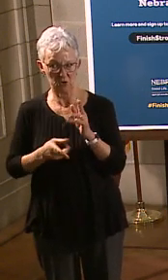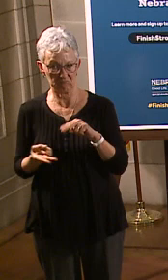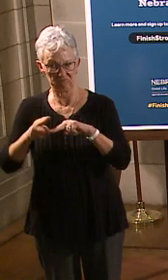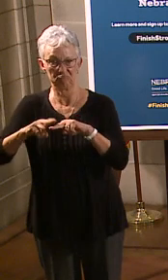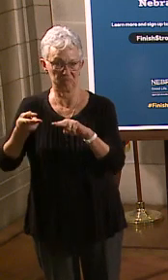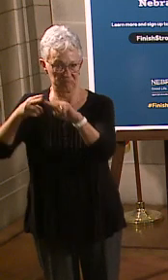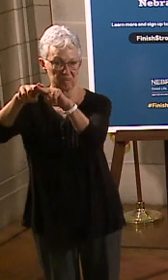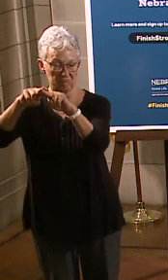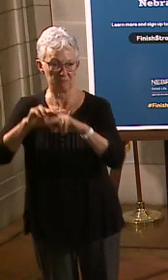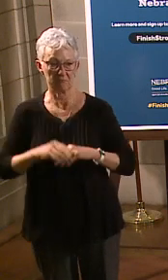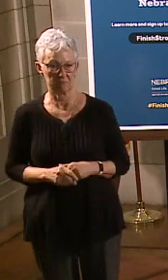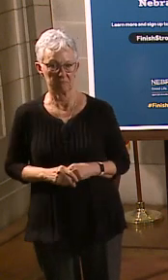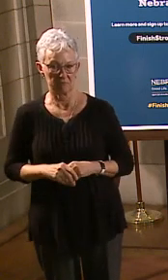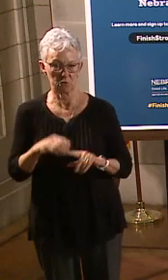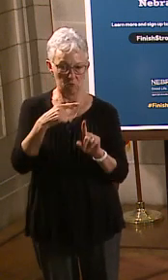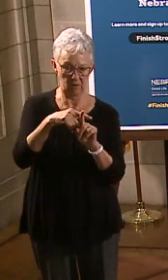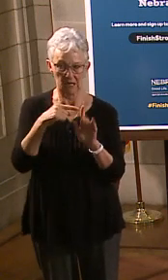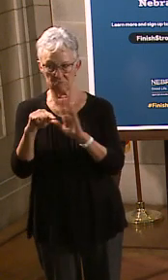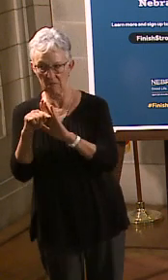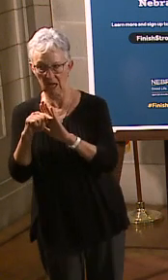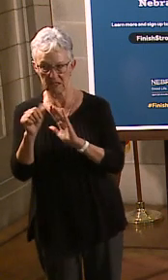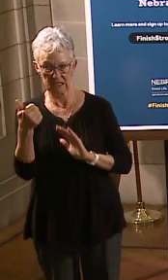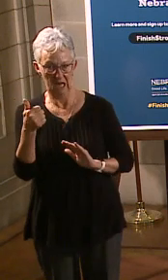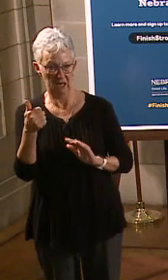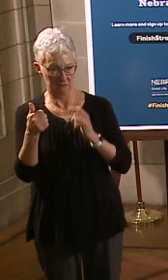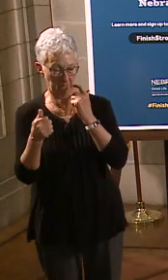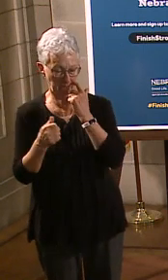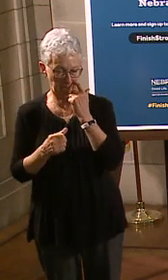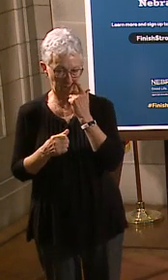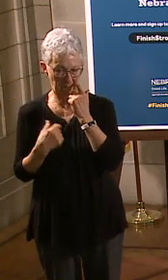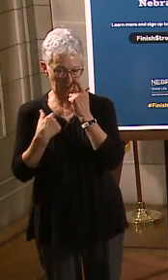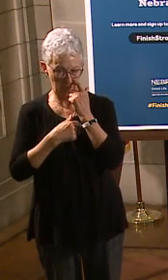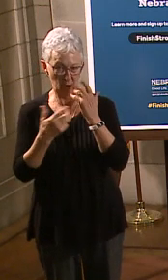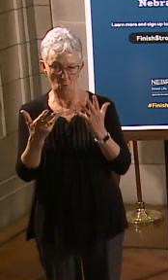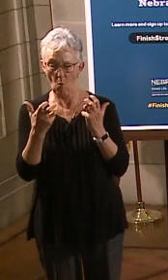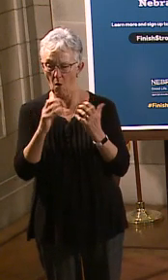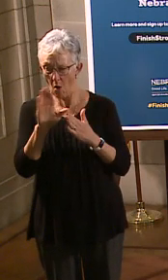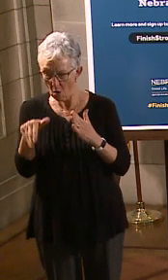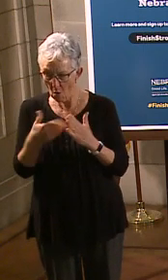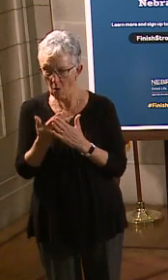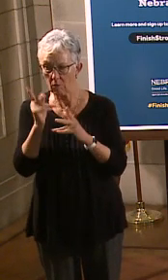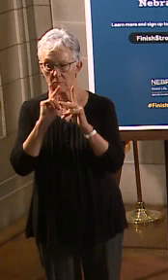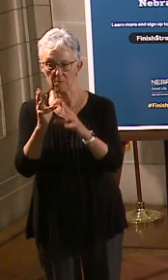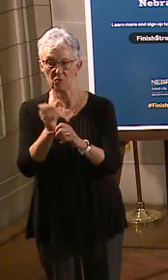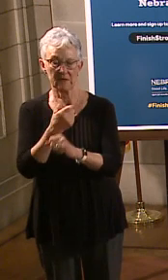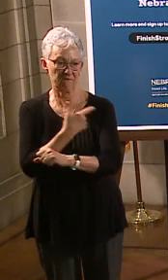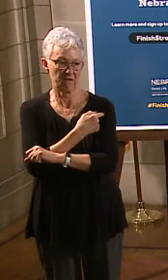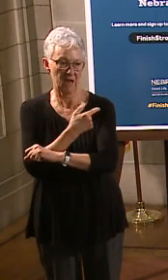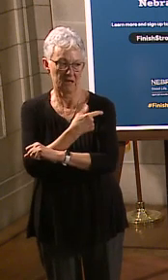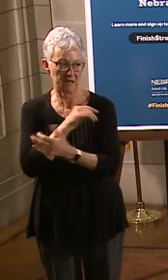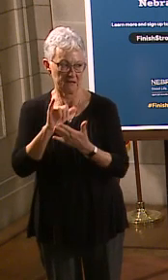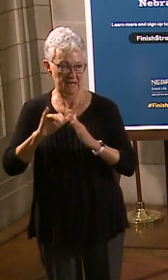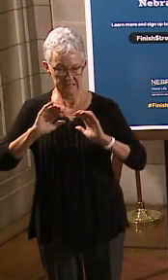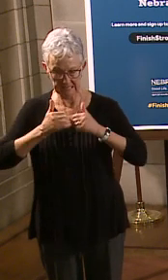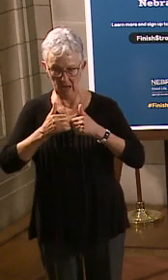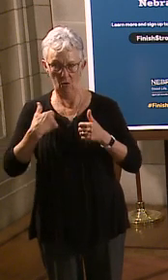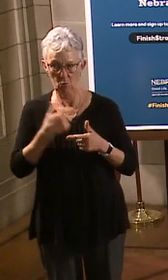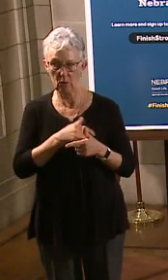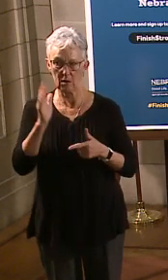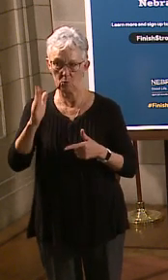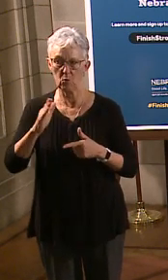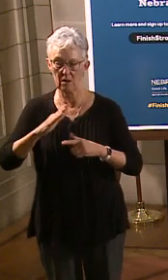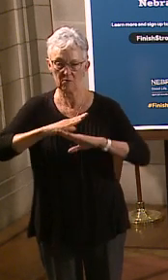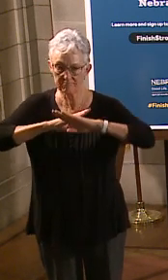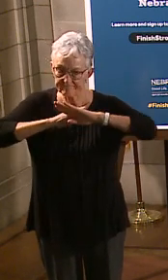10, plus or minus 10. But we want to get people vaccinated, because ultimately that's how we get through this pandemic.